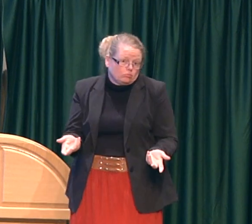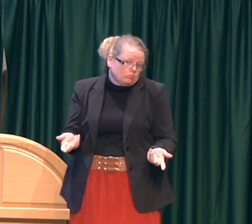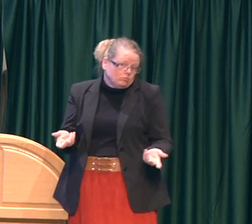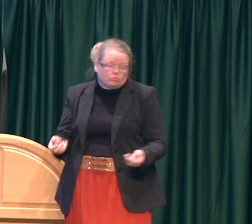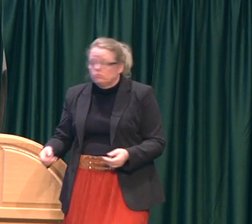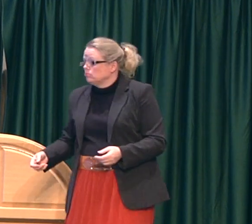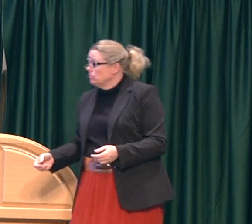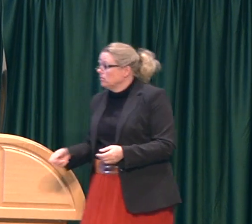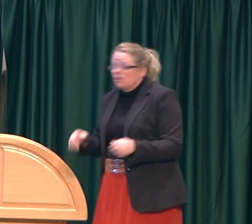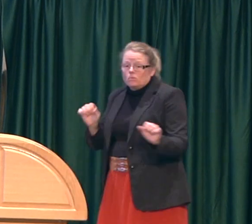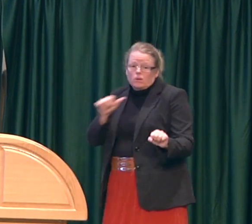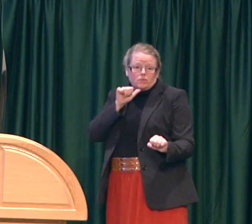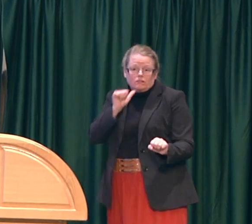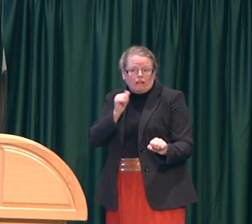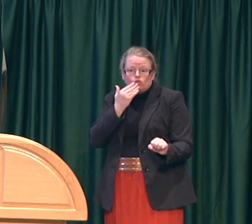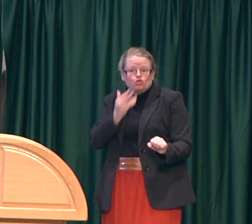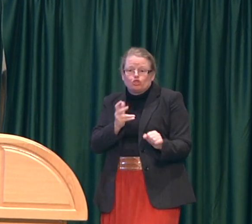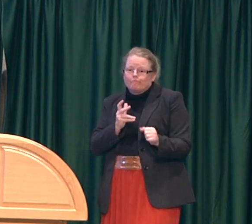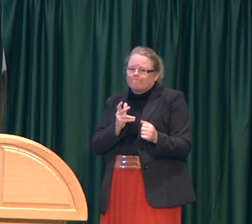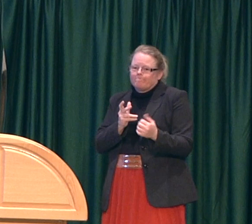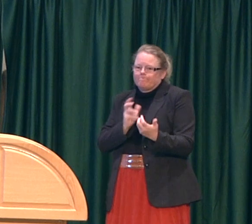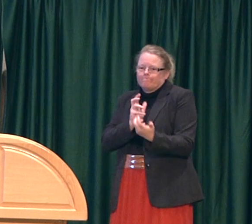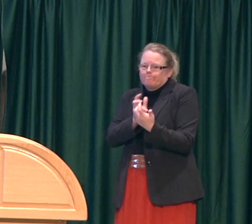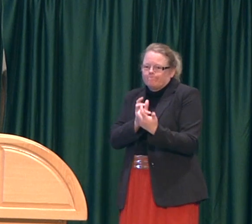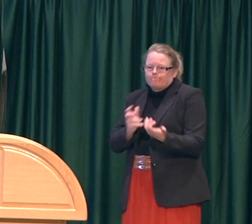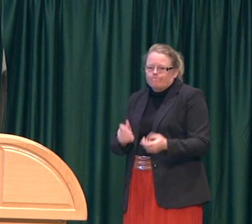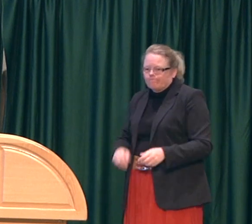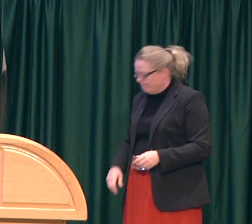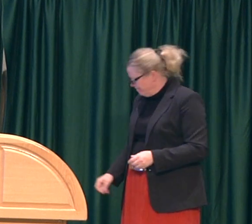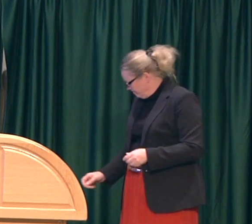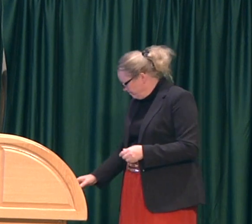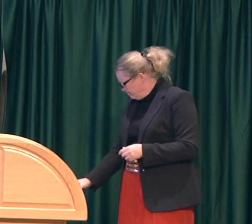mental issues, cognitive issues, VRI might not be a good accommodation.